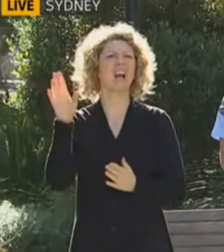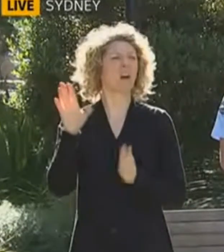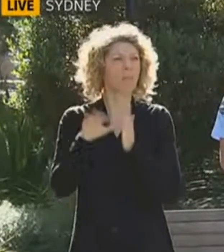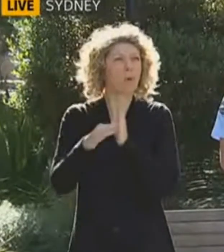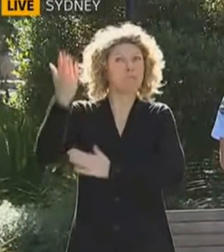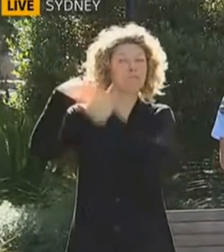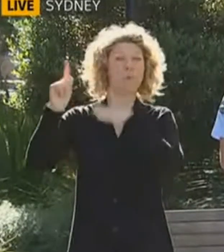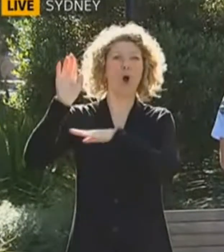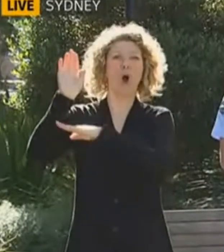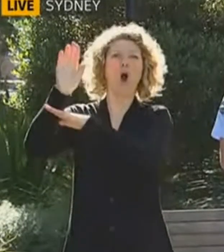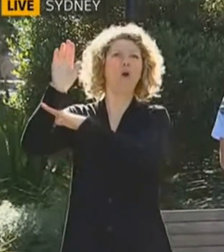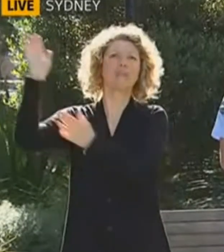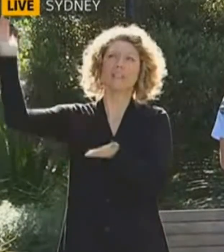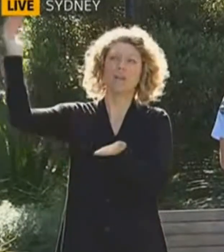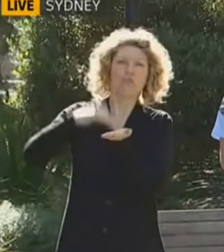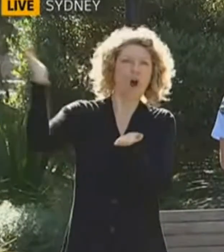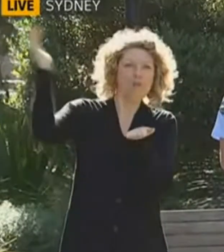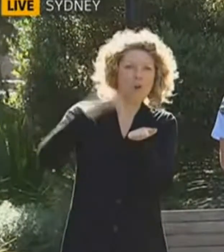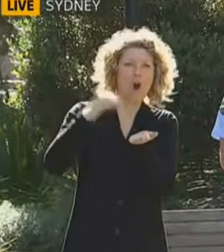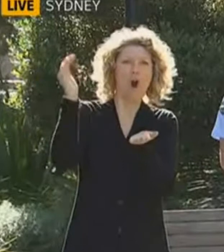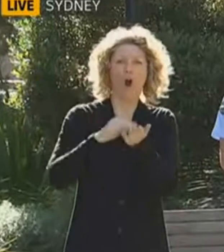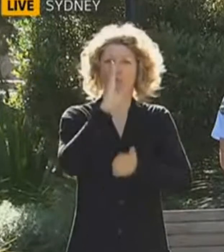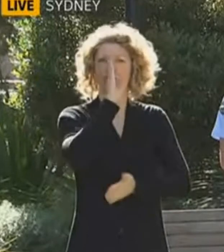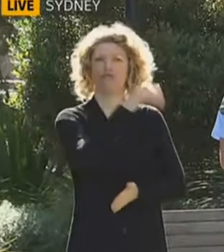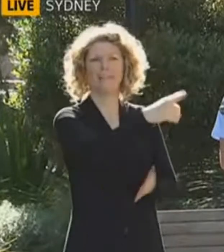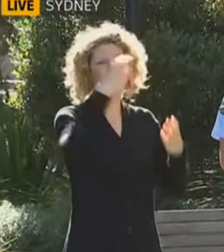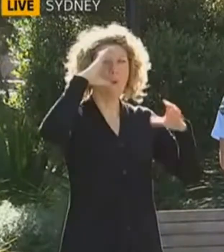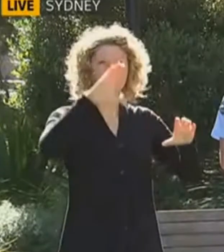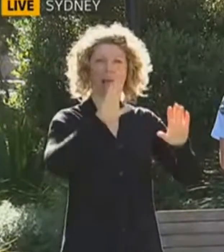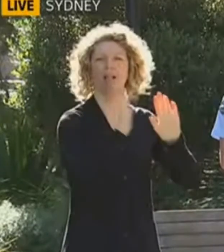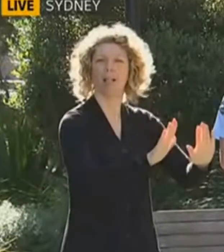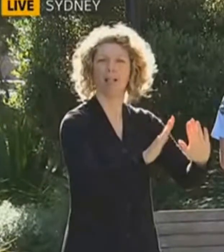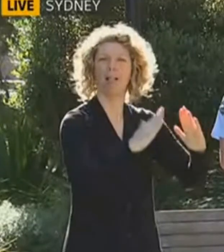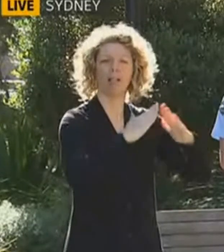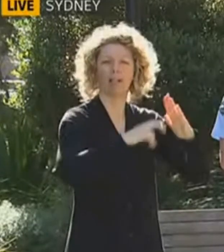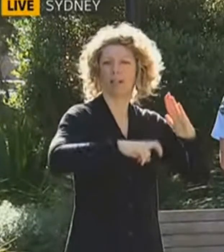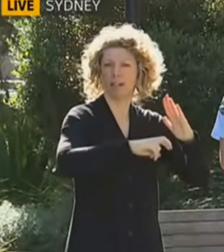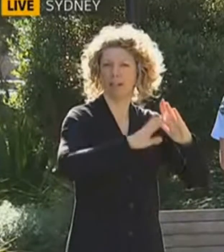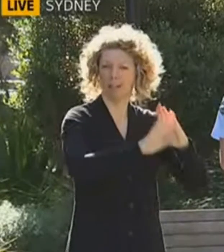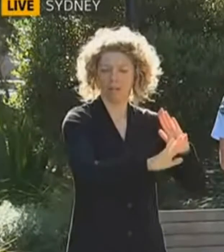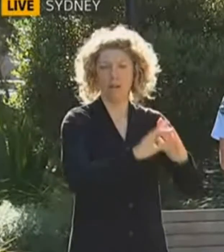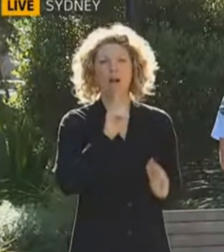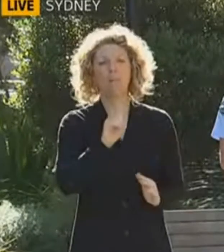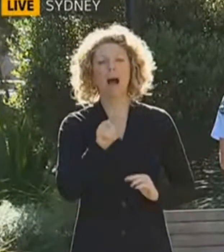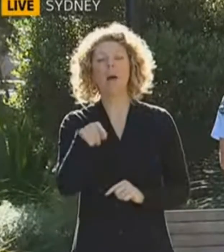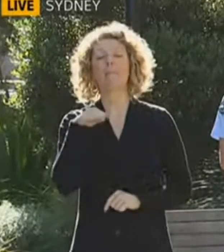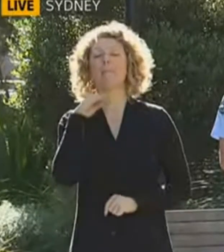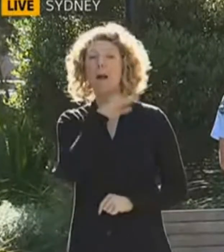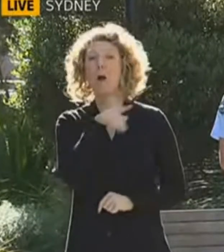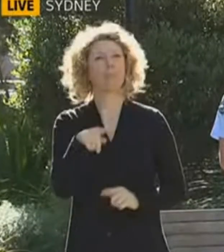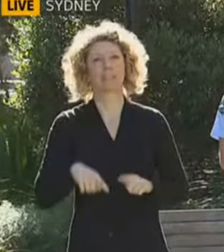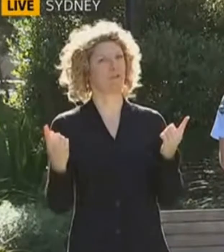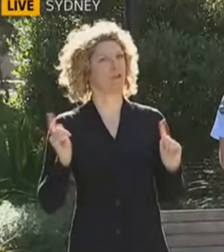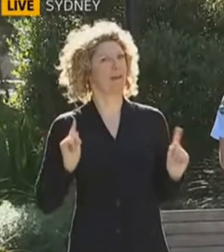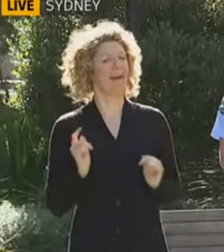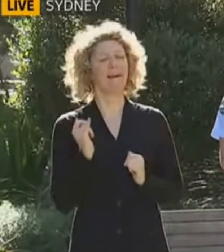contacts. What is happening now in Victoria is very different. What is happening now in Victoria is the overwhelming majority, I think in fact all of